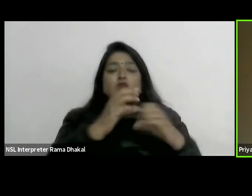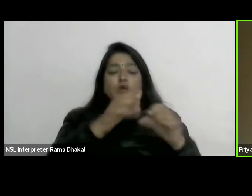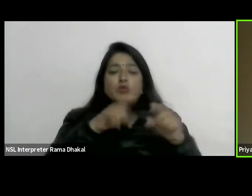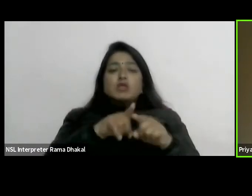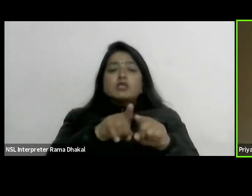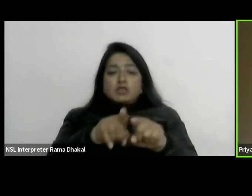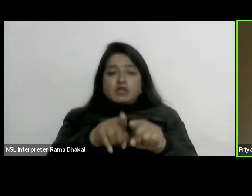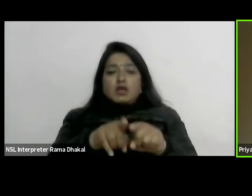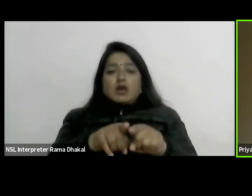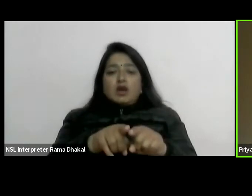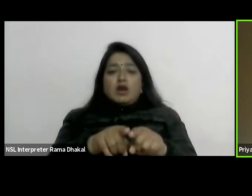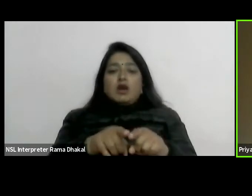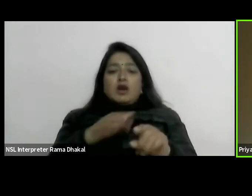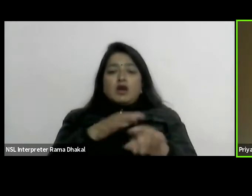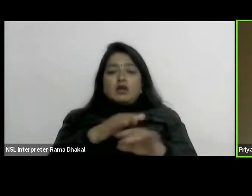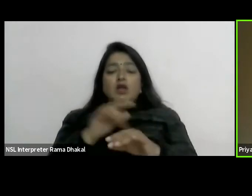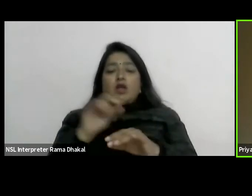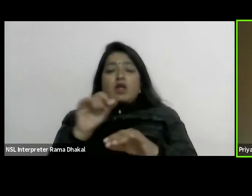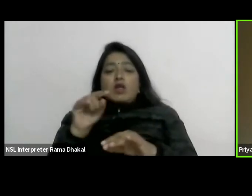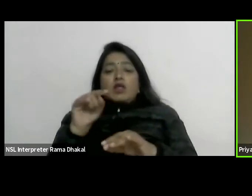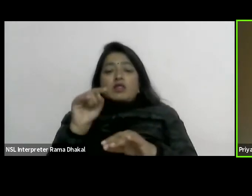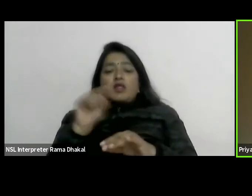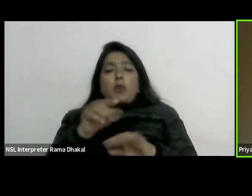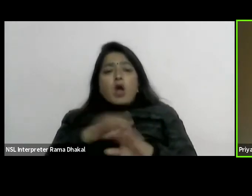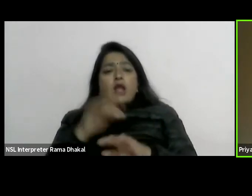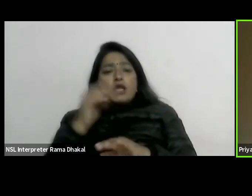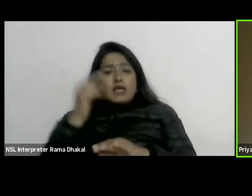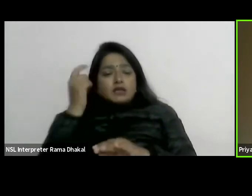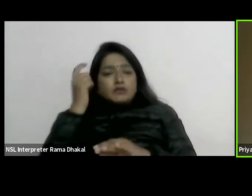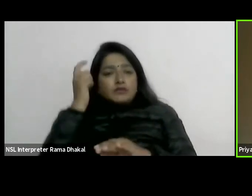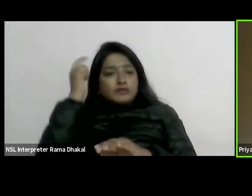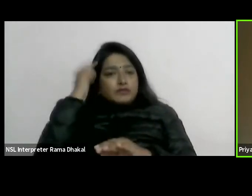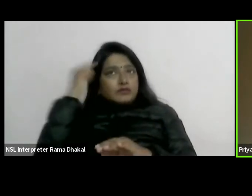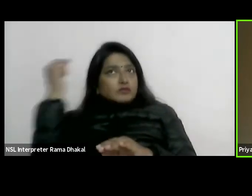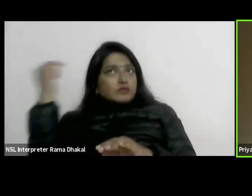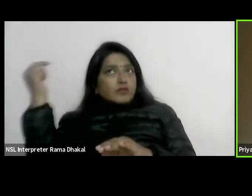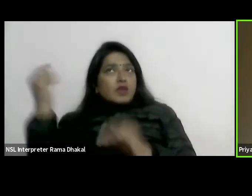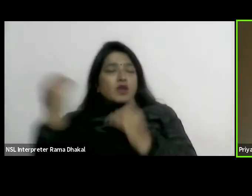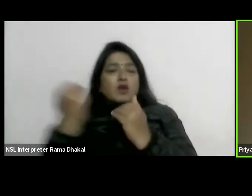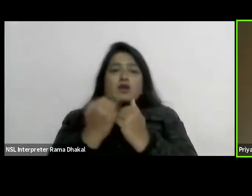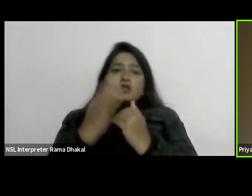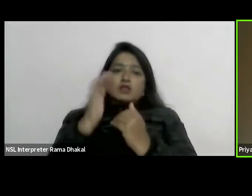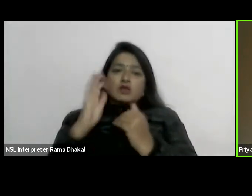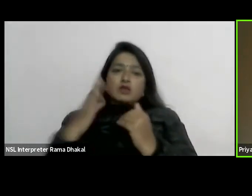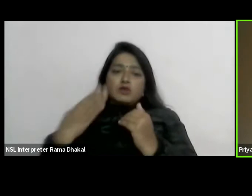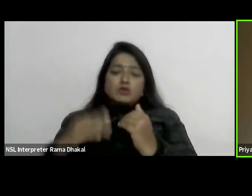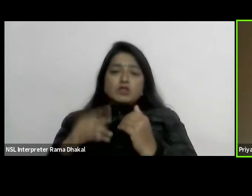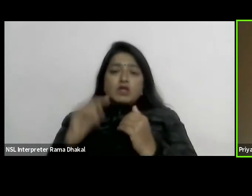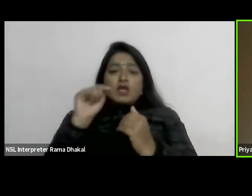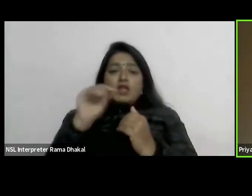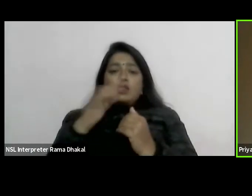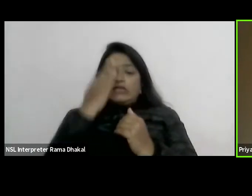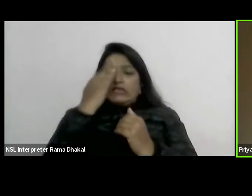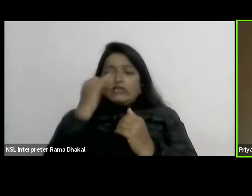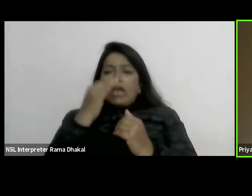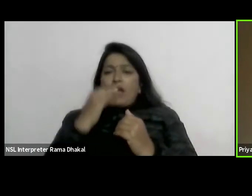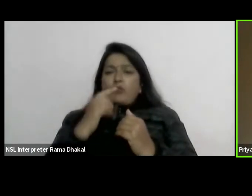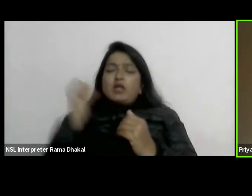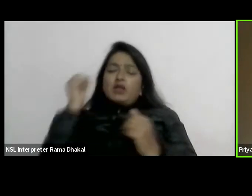take place. So you can imagine how profoundly disappointed we were